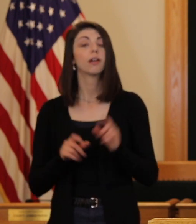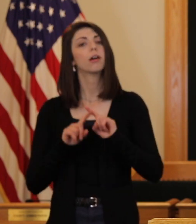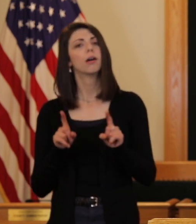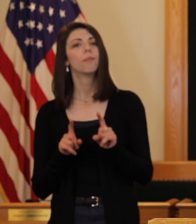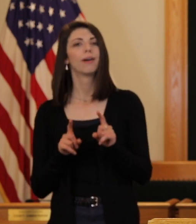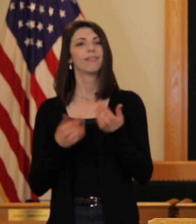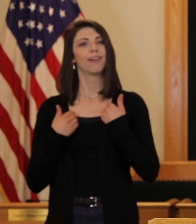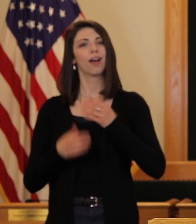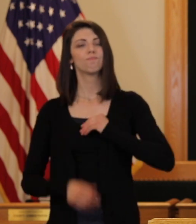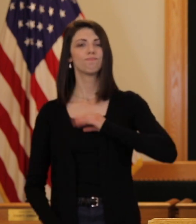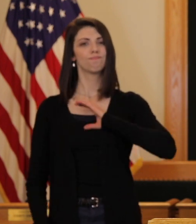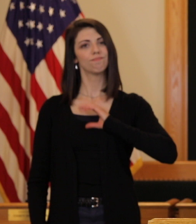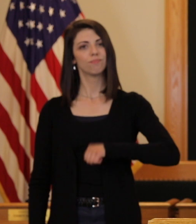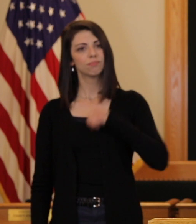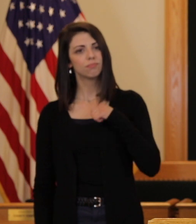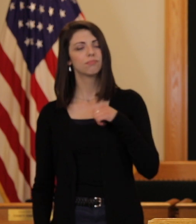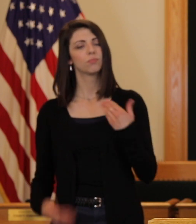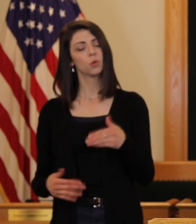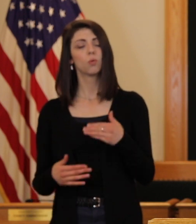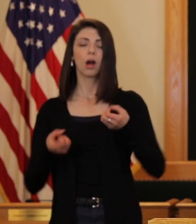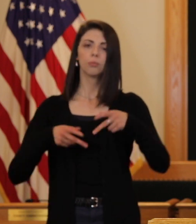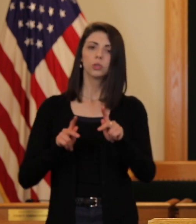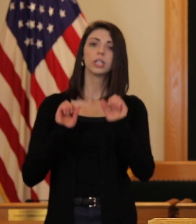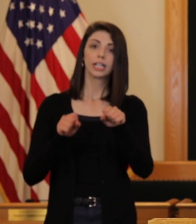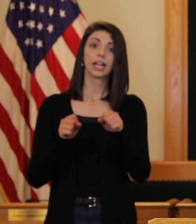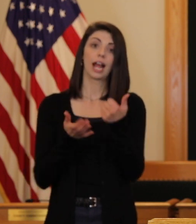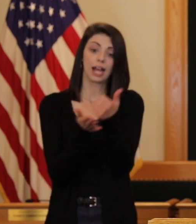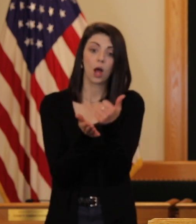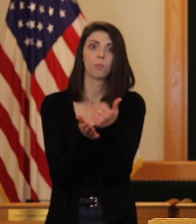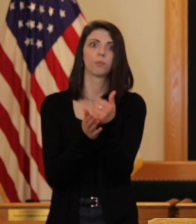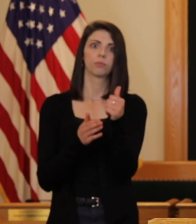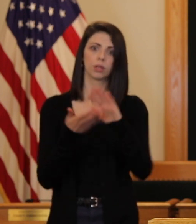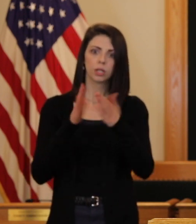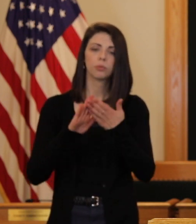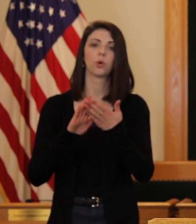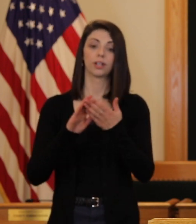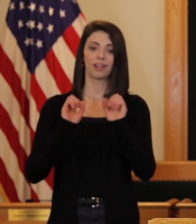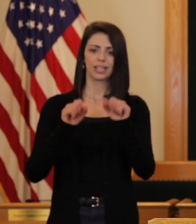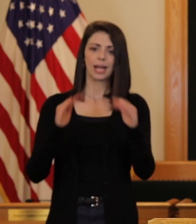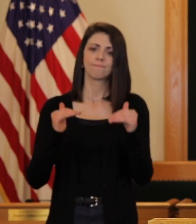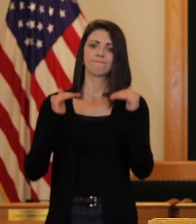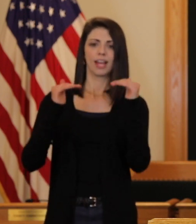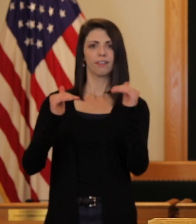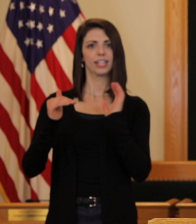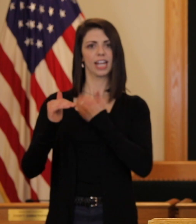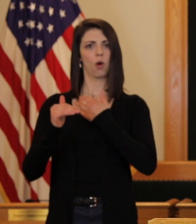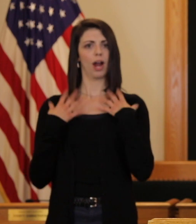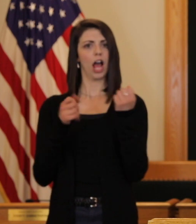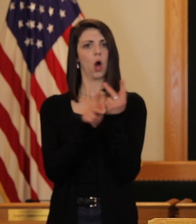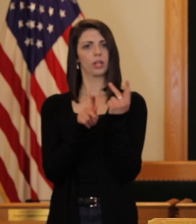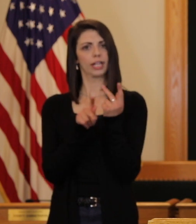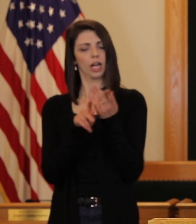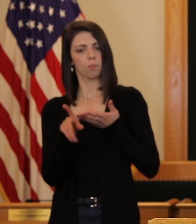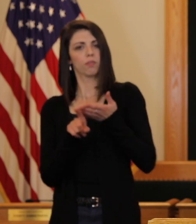and accomplishment, the opportunity to help your community, and the opportunity to advance in the EMS and healthcare profession for those who choose